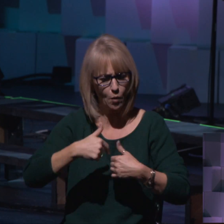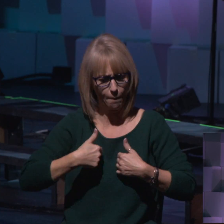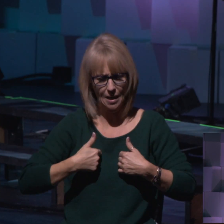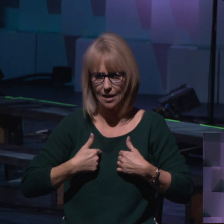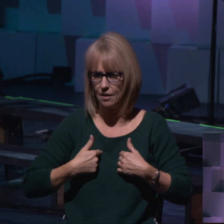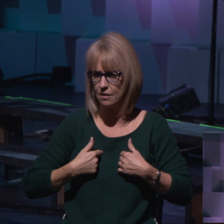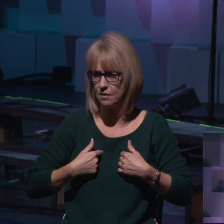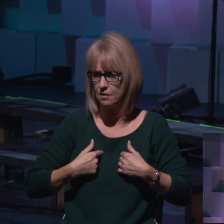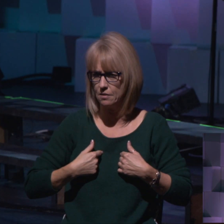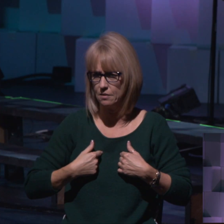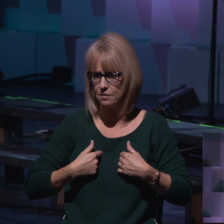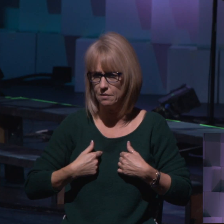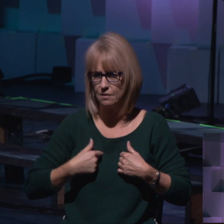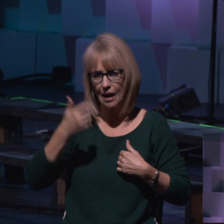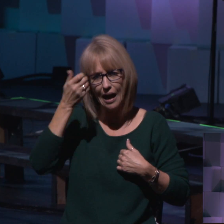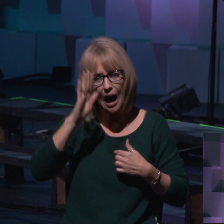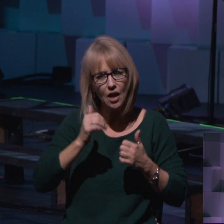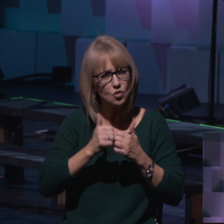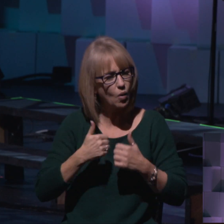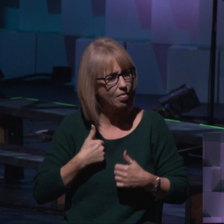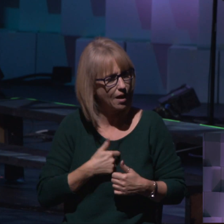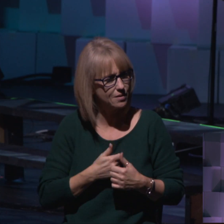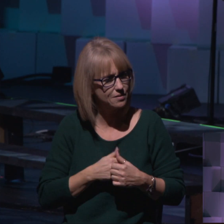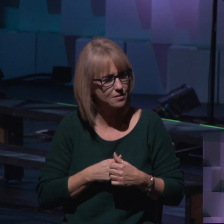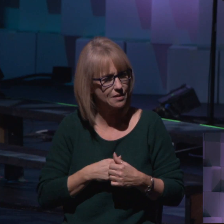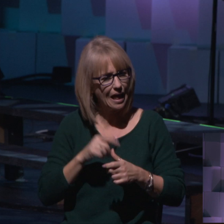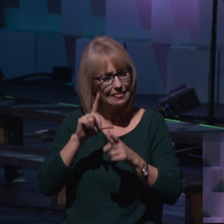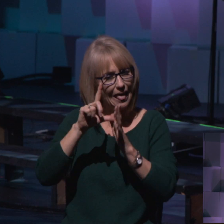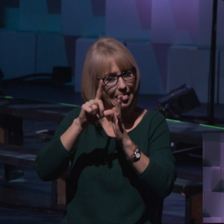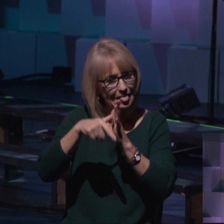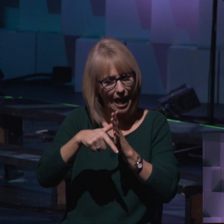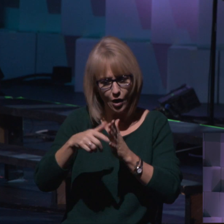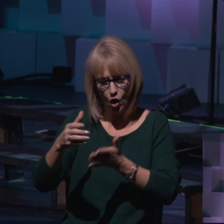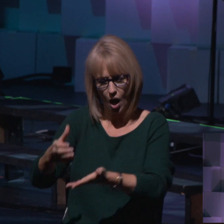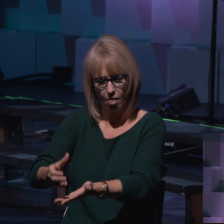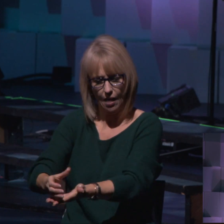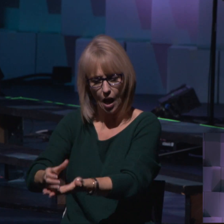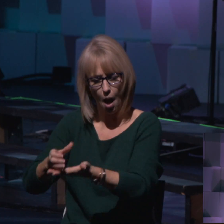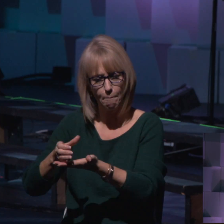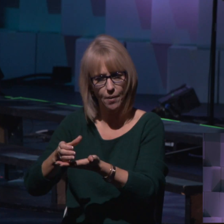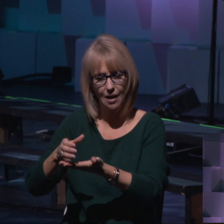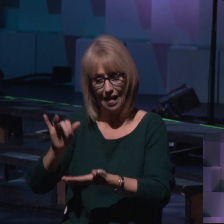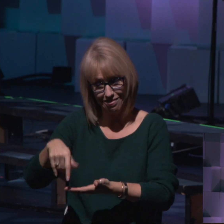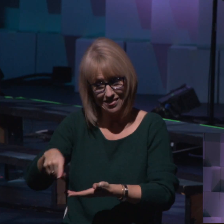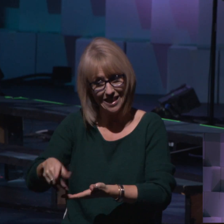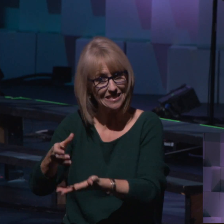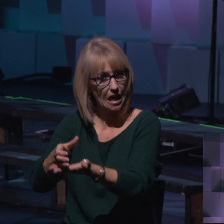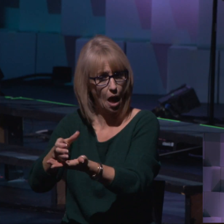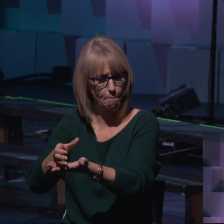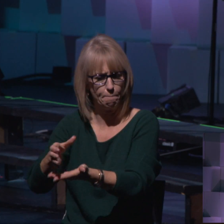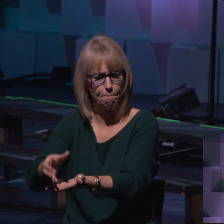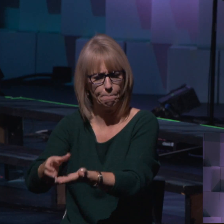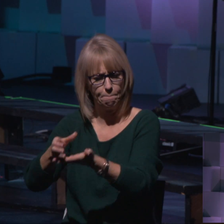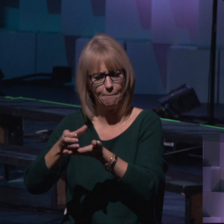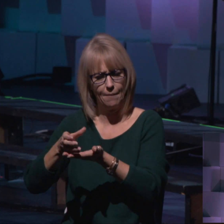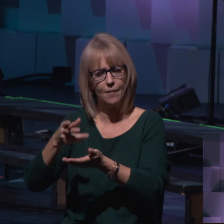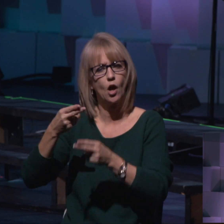us, come to earth. And then he took the cup, and this particular cup of the Passover was the cup of